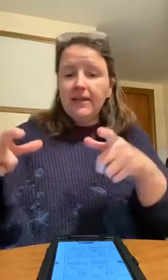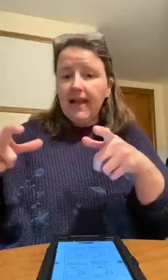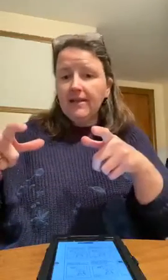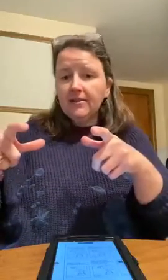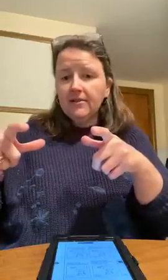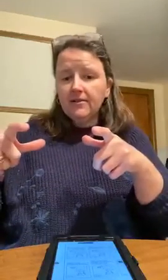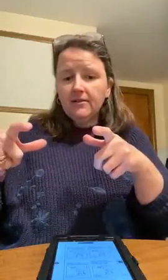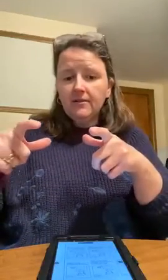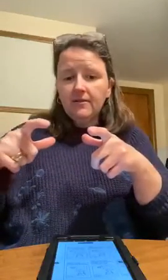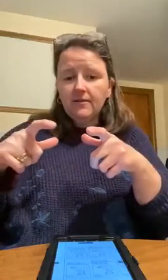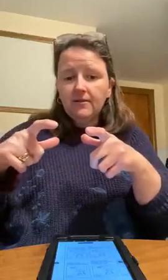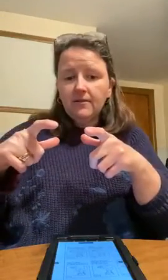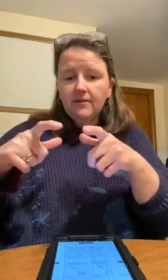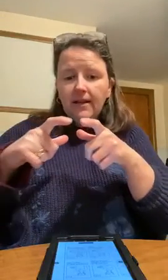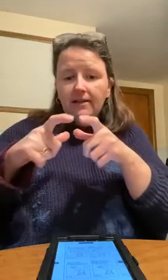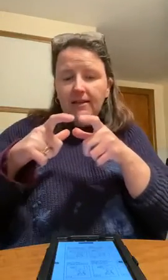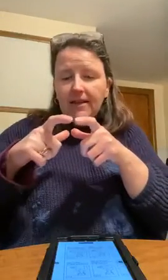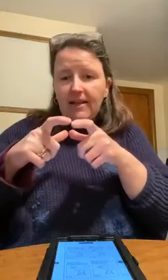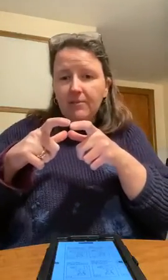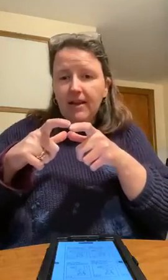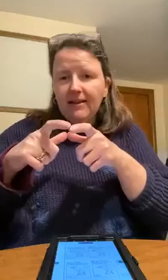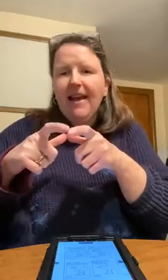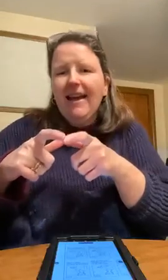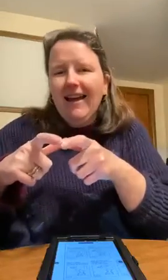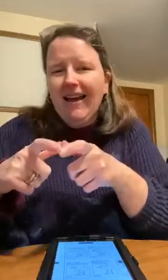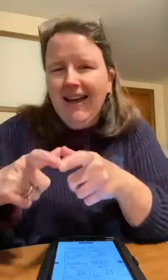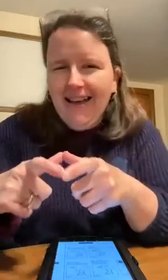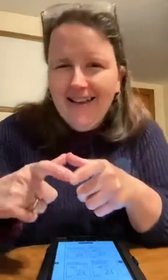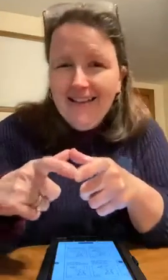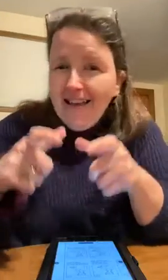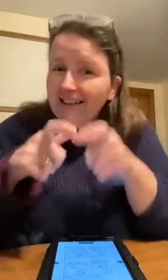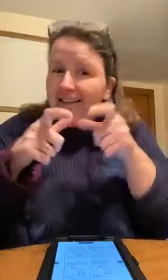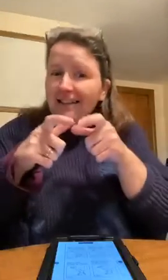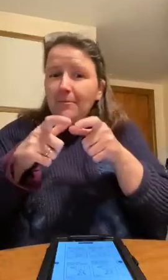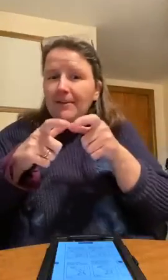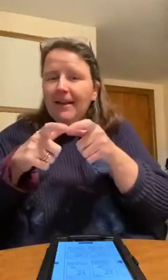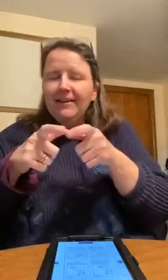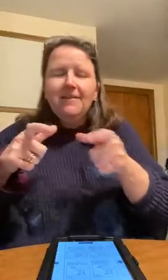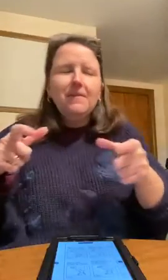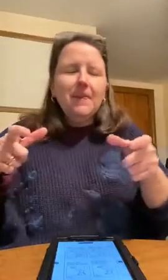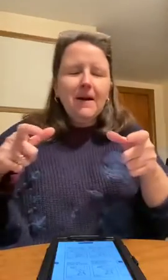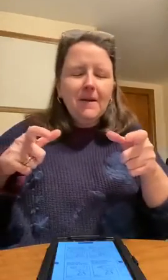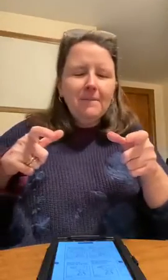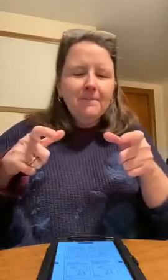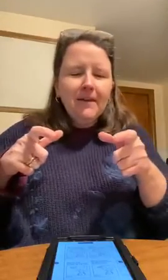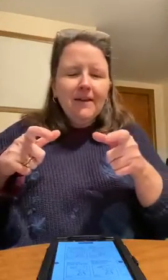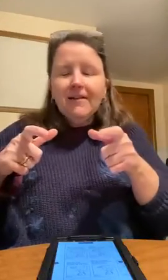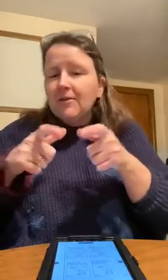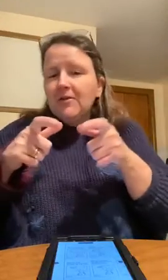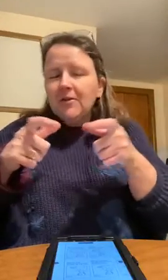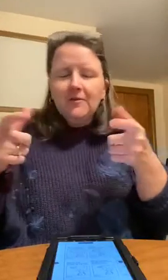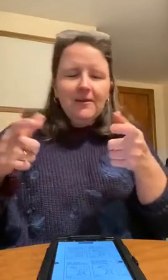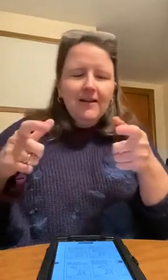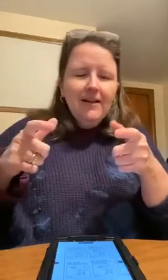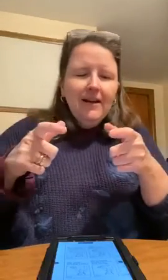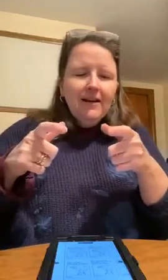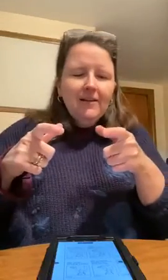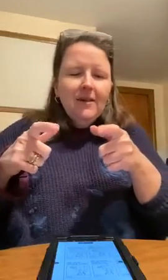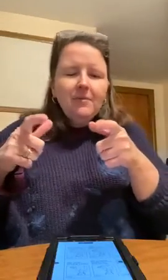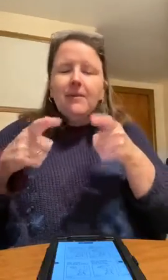plate, like a little tiny plate, like a teacup plate, a saucer, or whatever. But if you want to